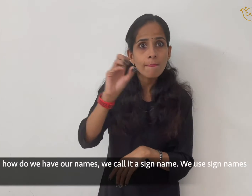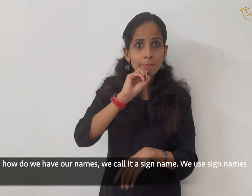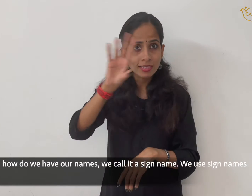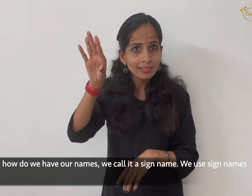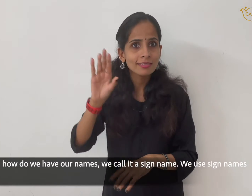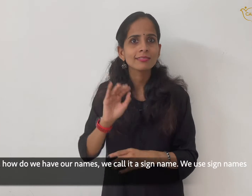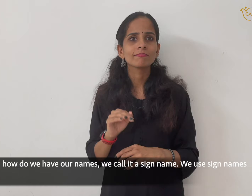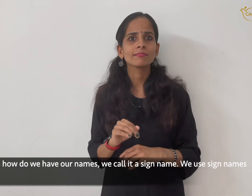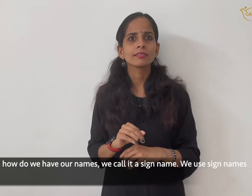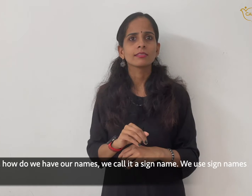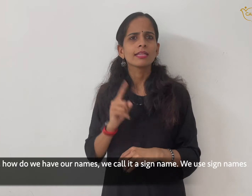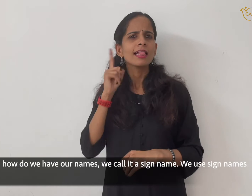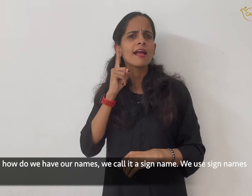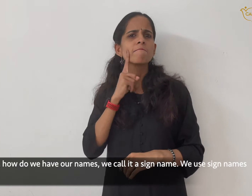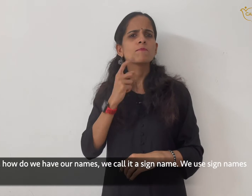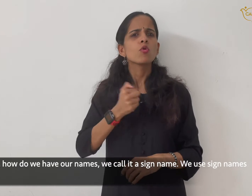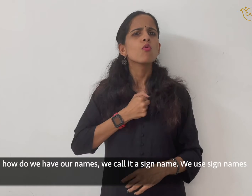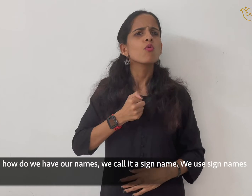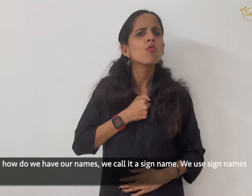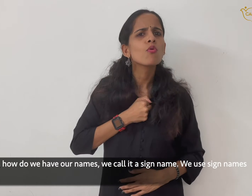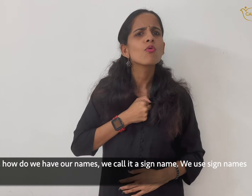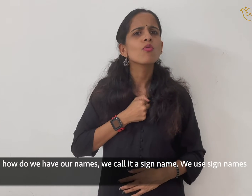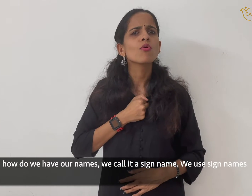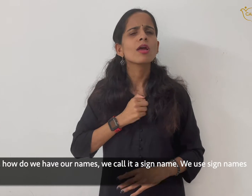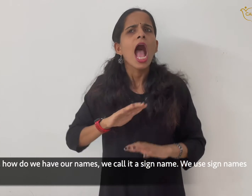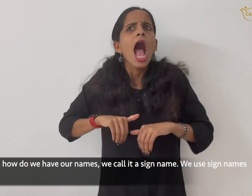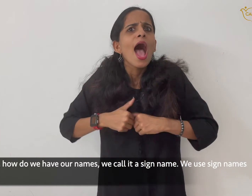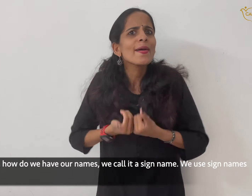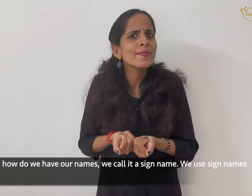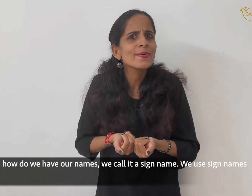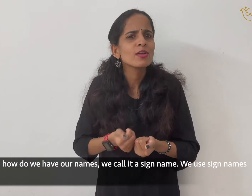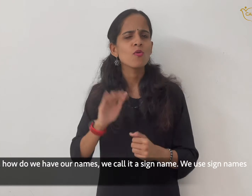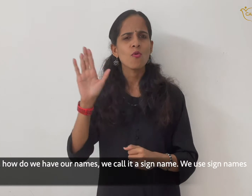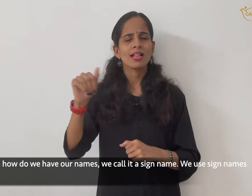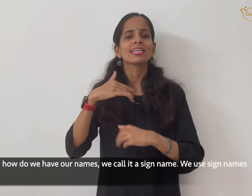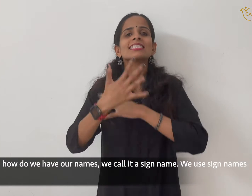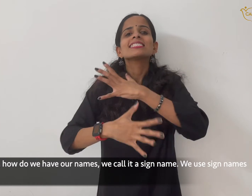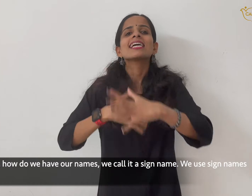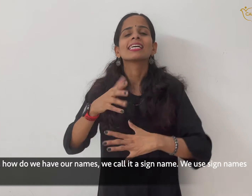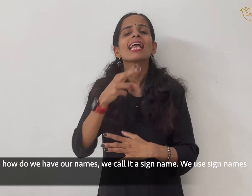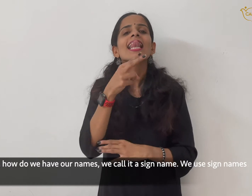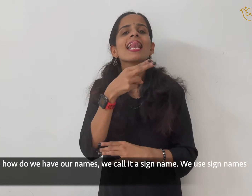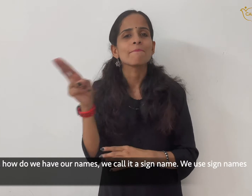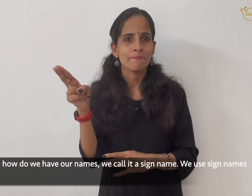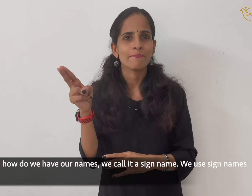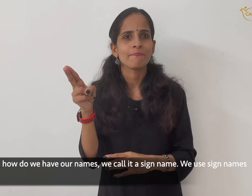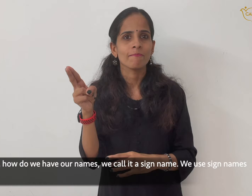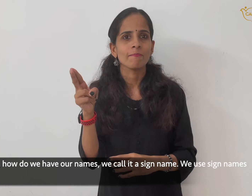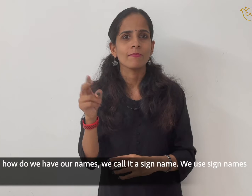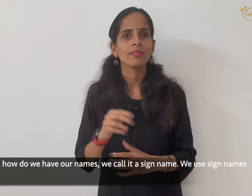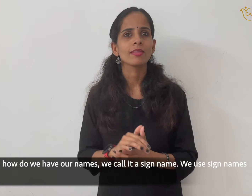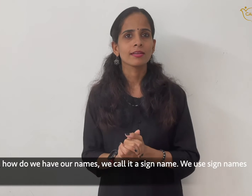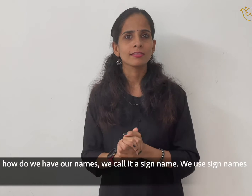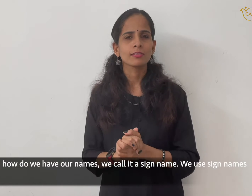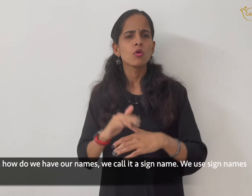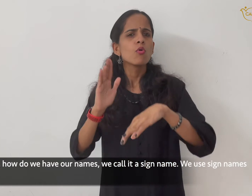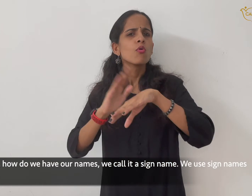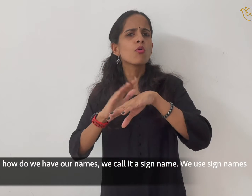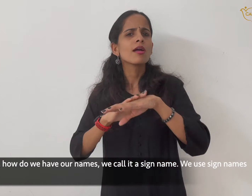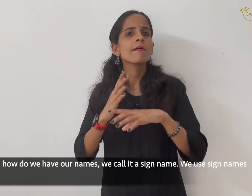Deaf people, how do we have our names? We call it a sign name. We use sign